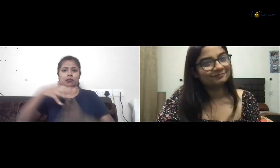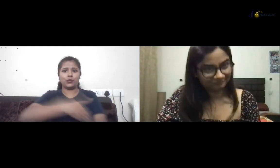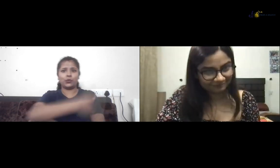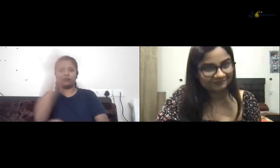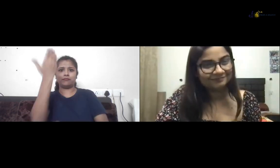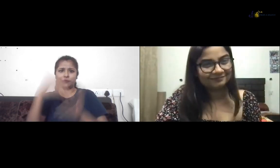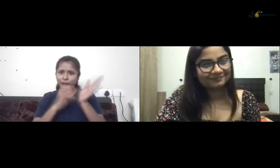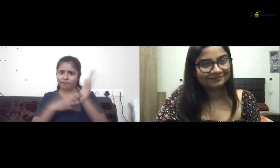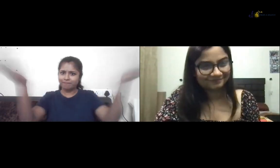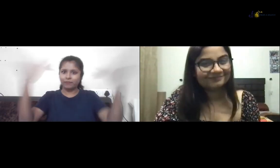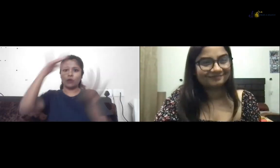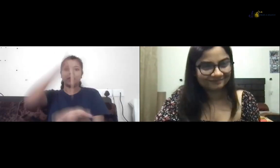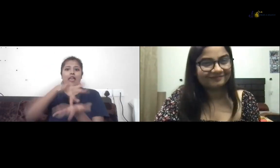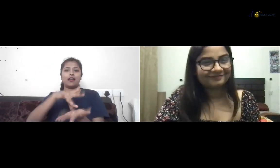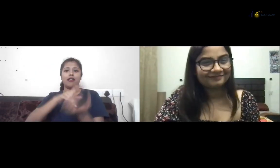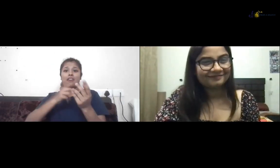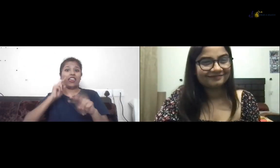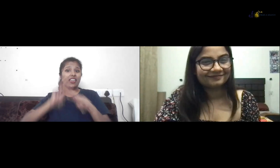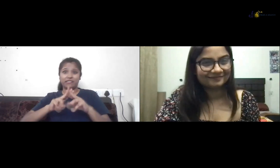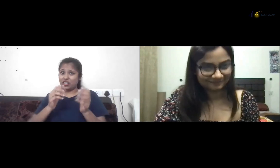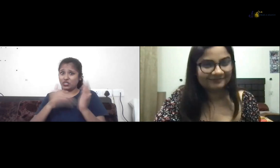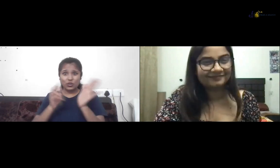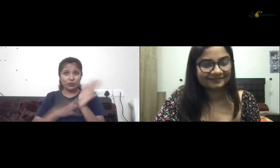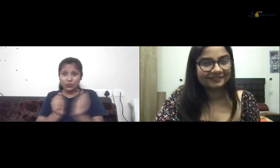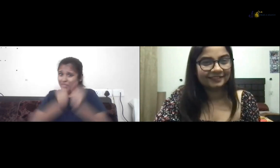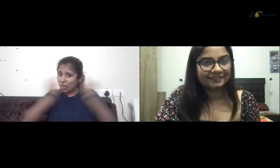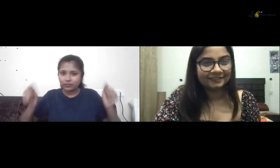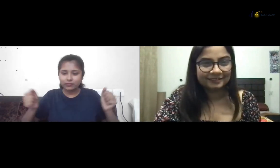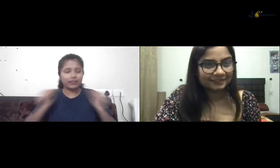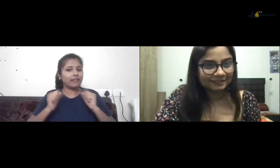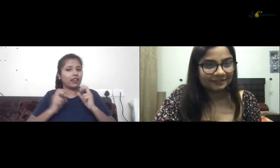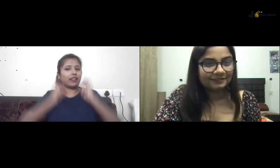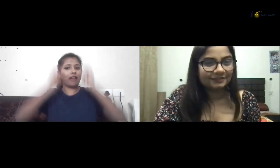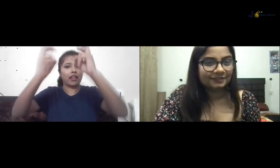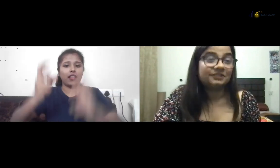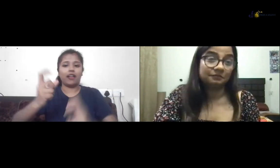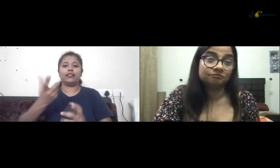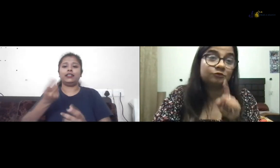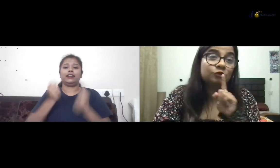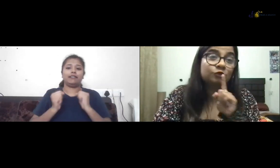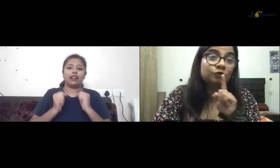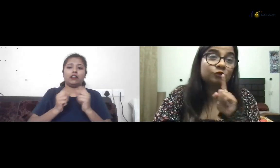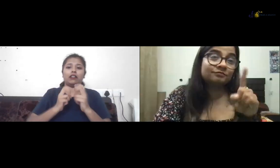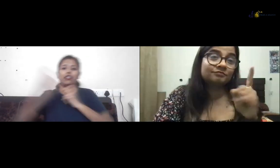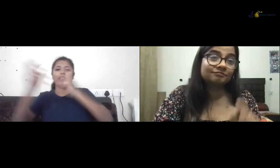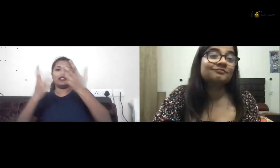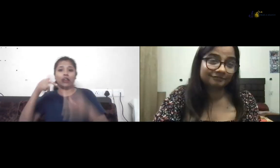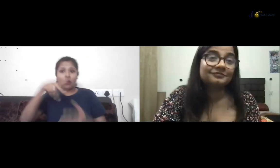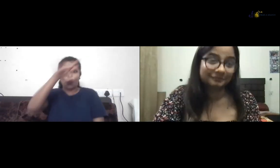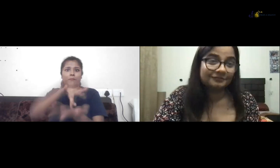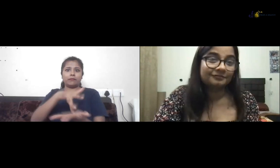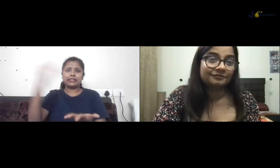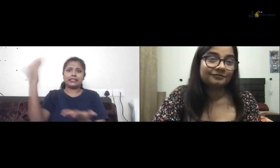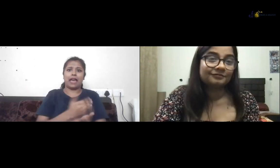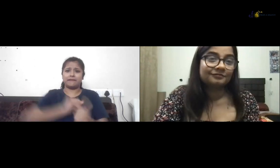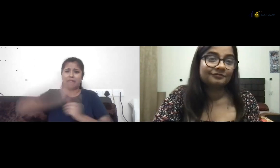And also, this is the good opportunity that we had this session today. If we would not have the Zoom, maybe we would not